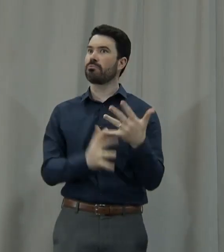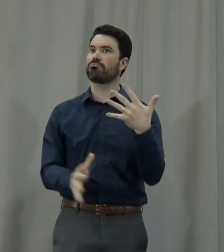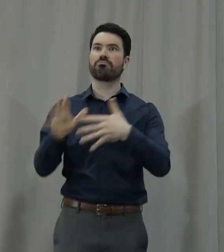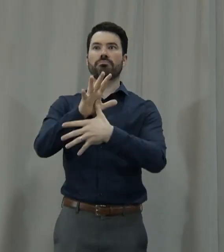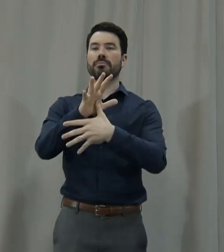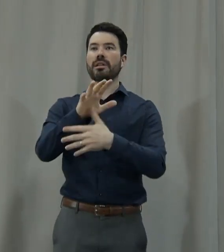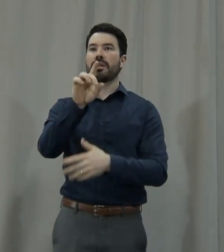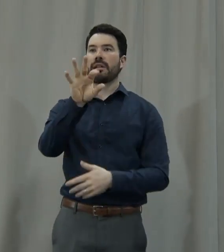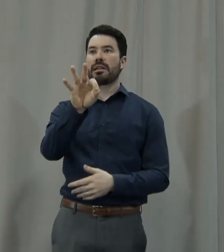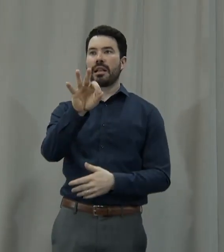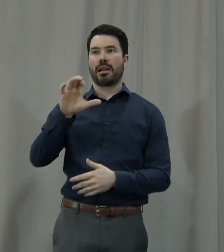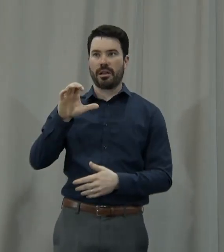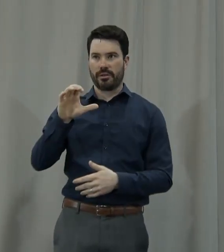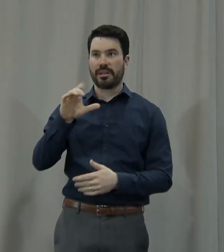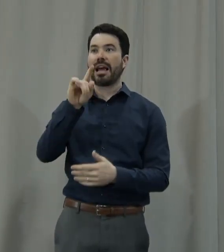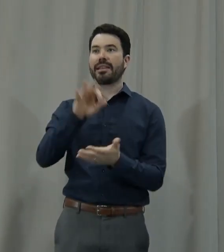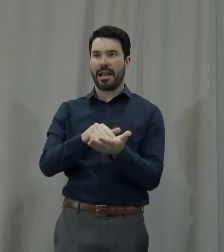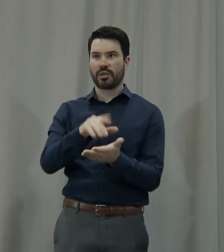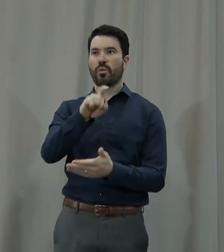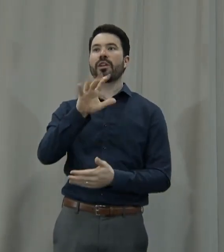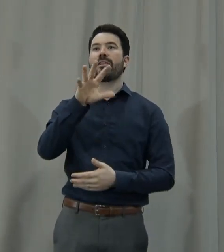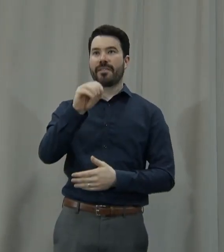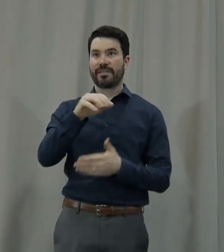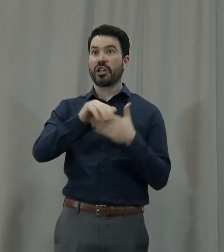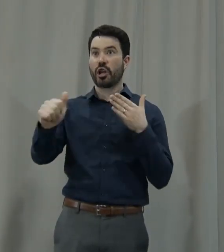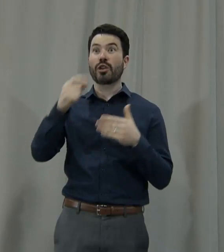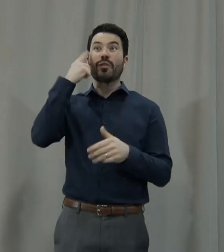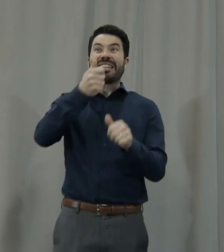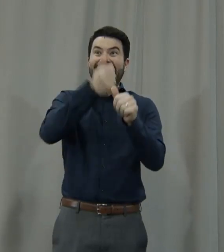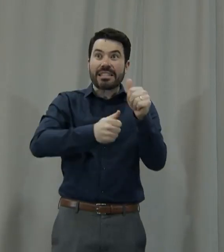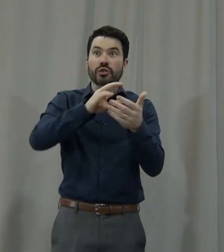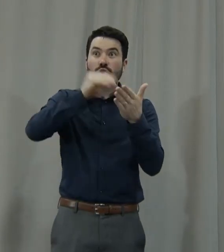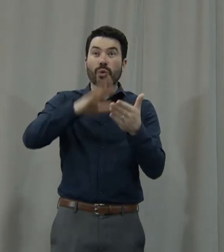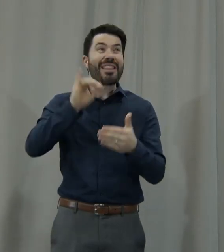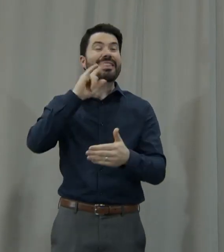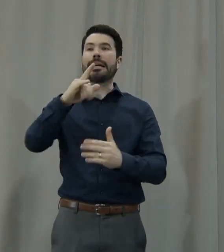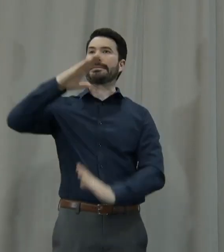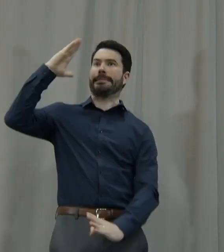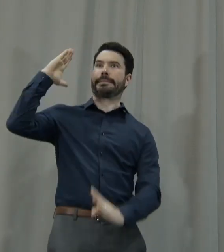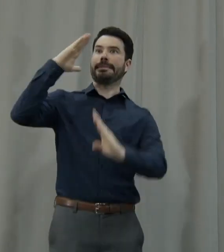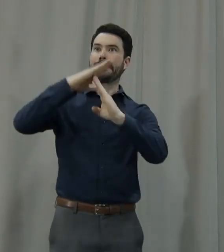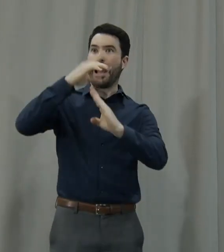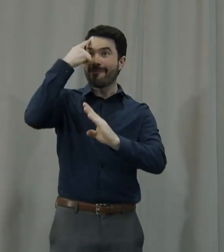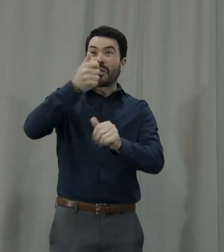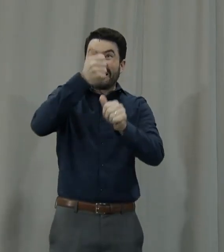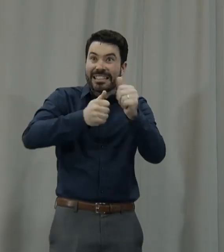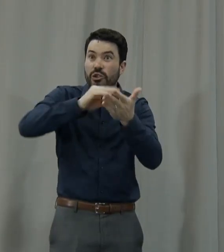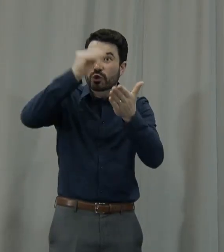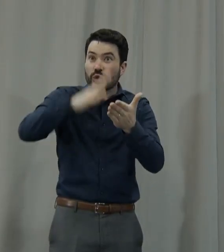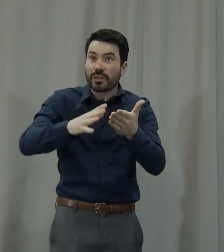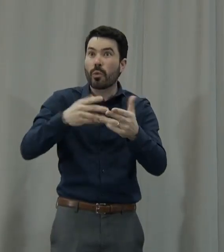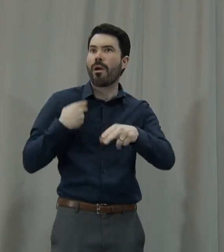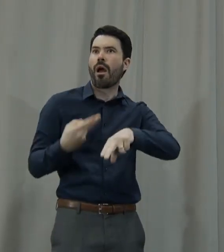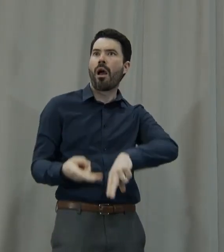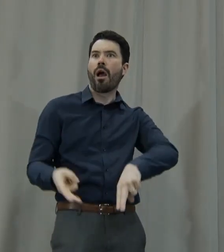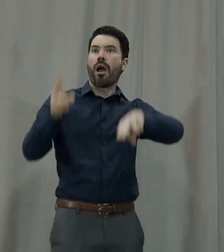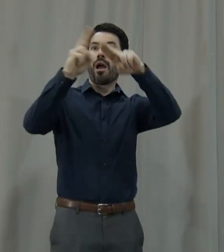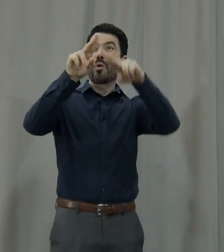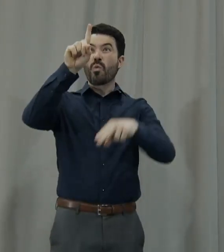$9,150 per student funding, the highest ever state funding, raised per pupil funding by